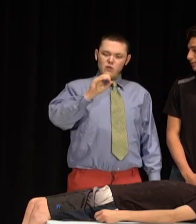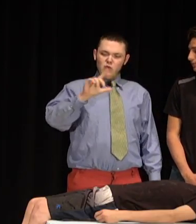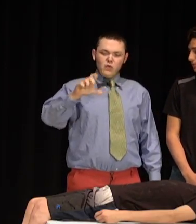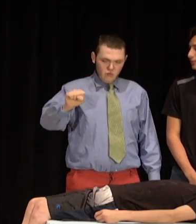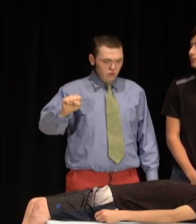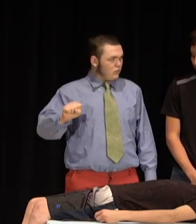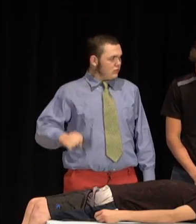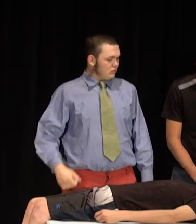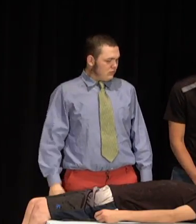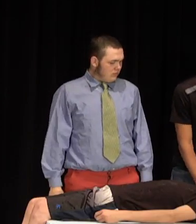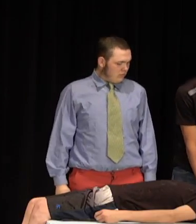Please give me my tools.